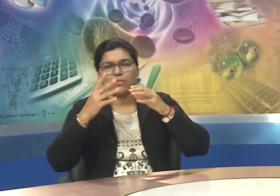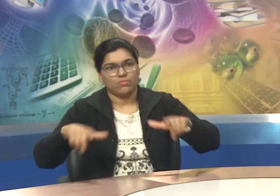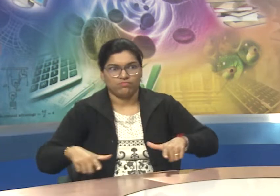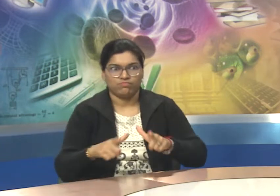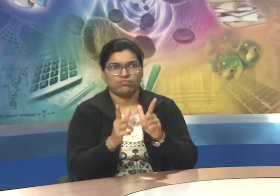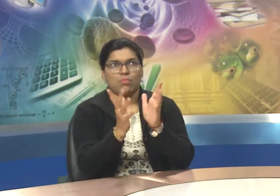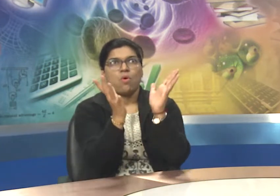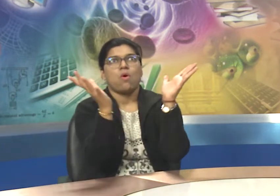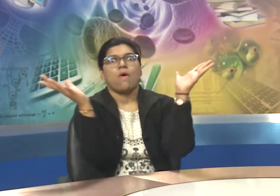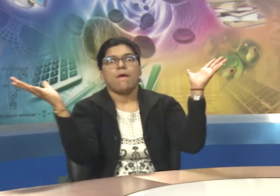known,